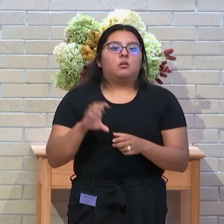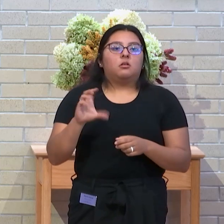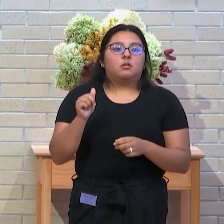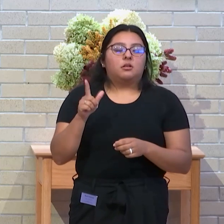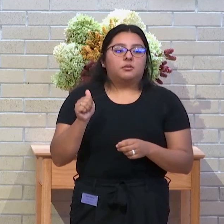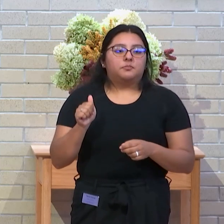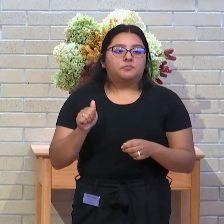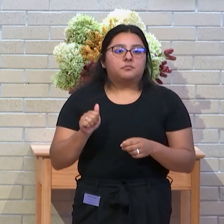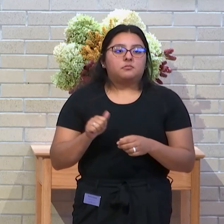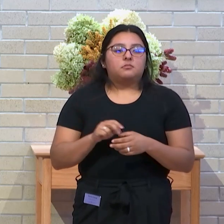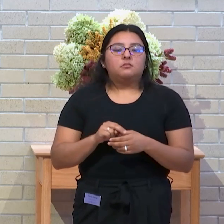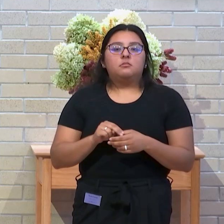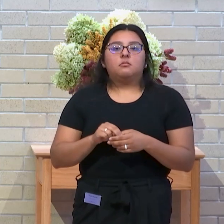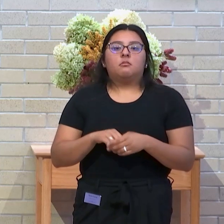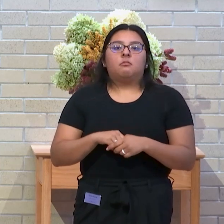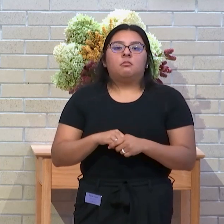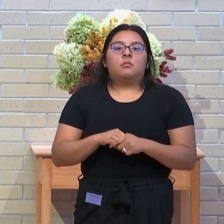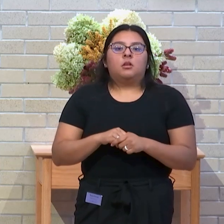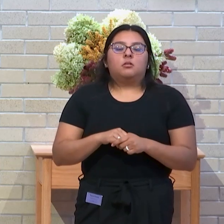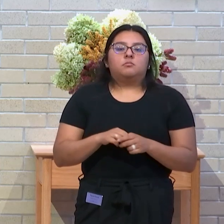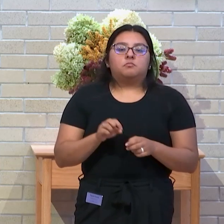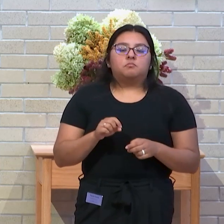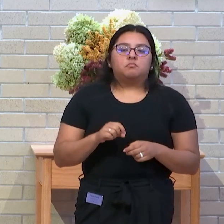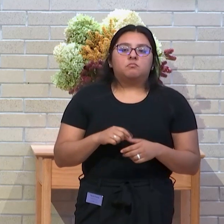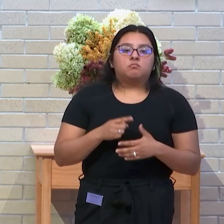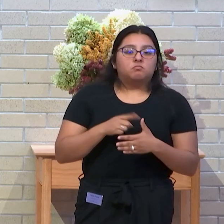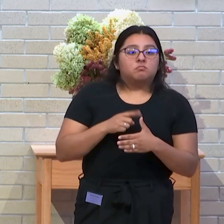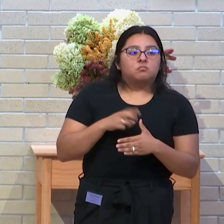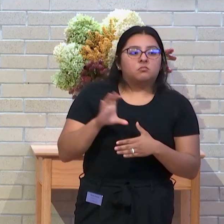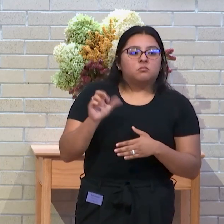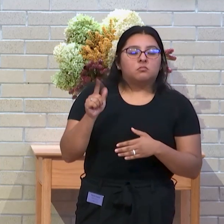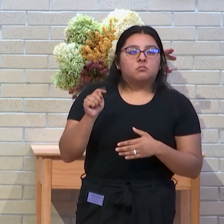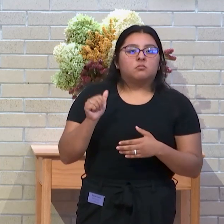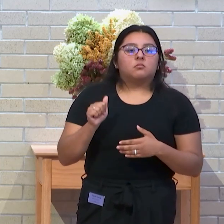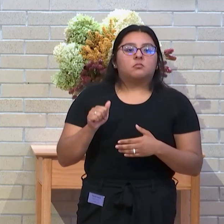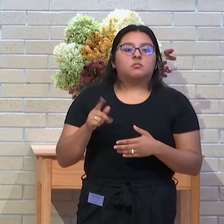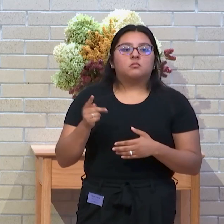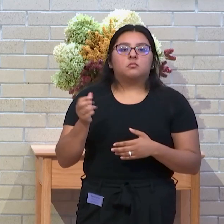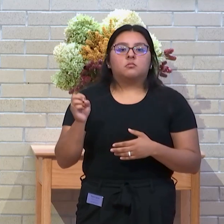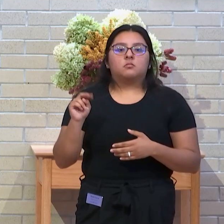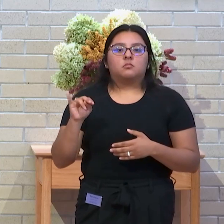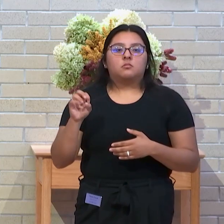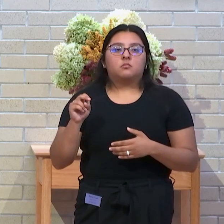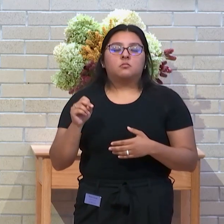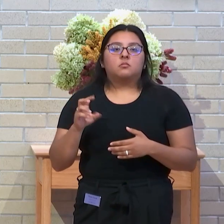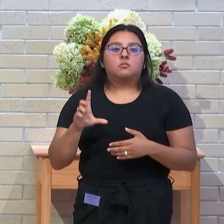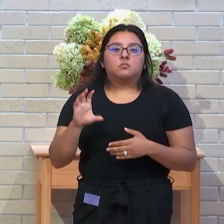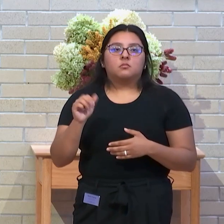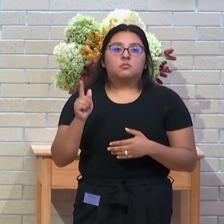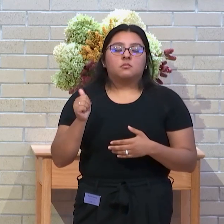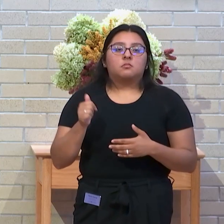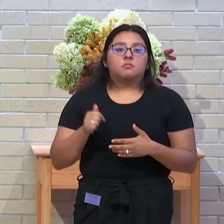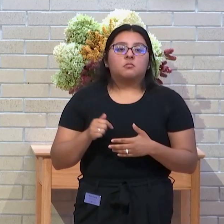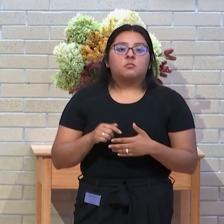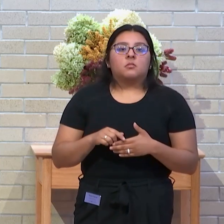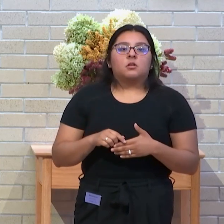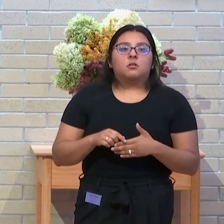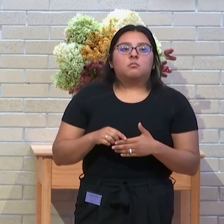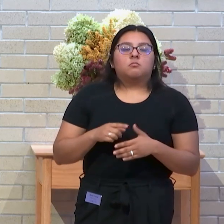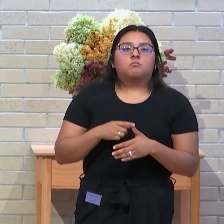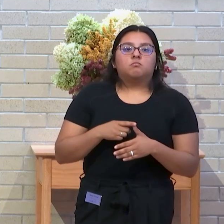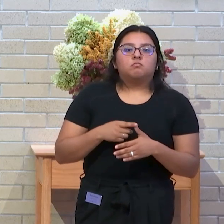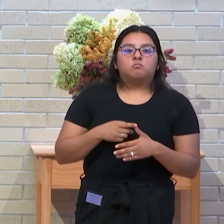Hopi society. One of the clans is the Kachina clan, and the role of this clan is to perform all of the Kachina